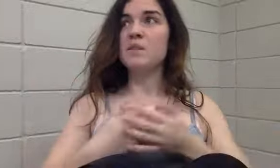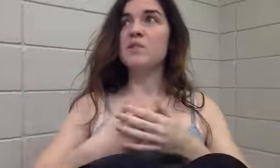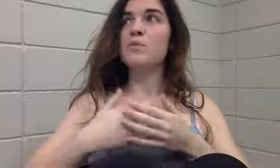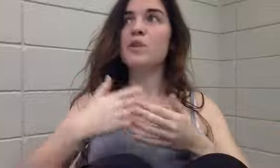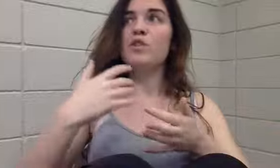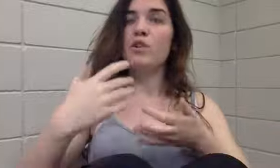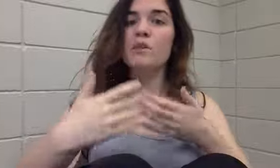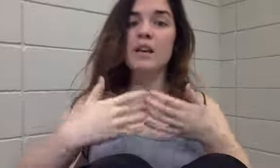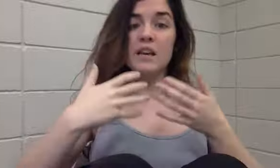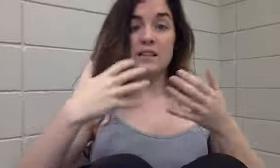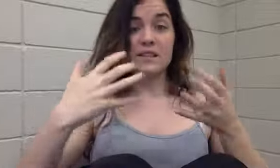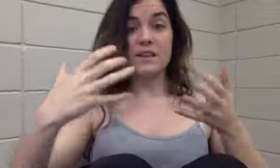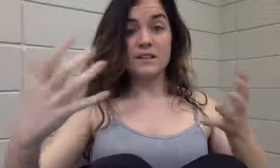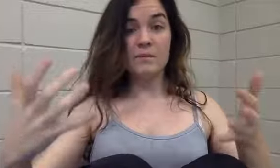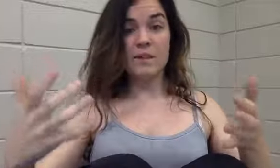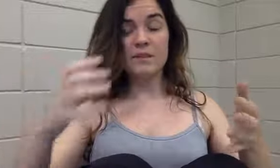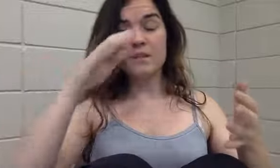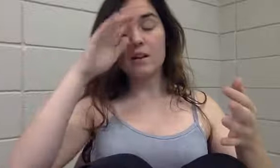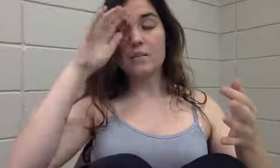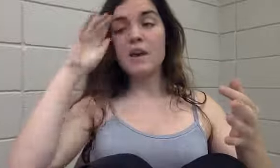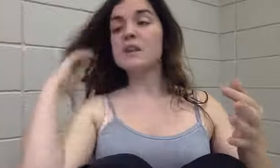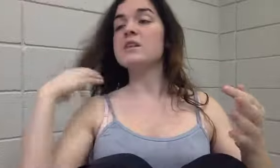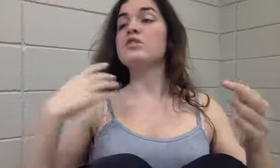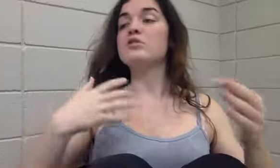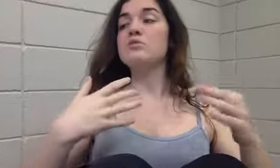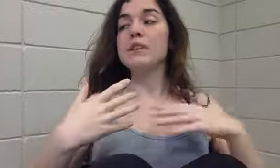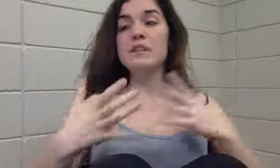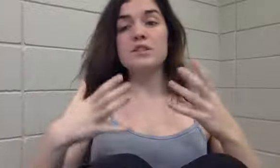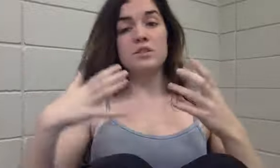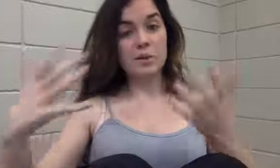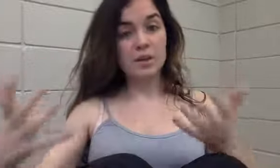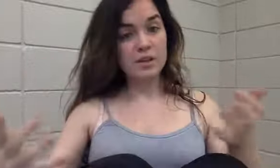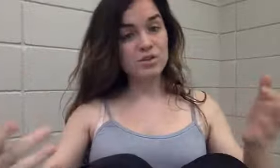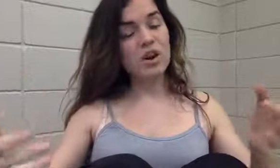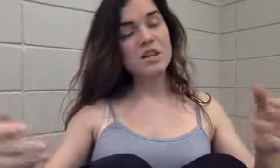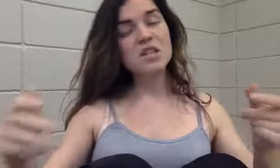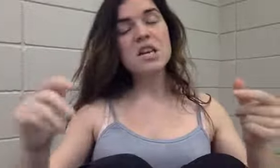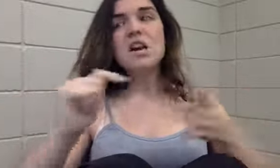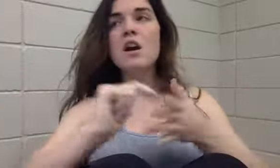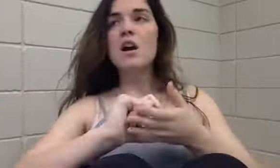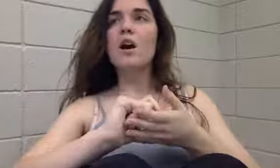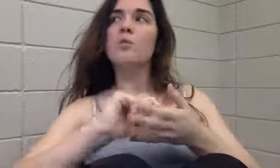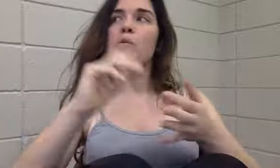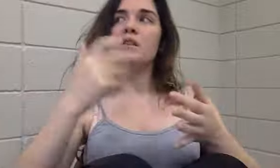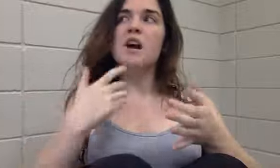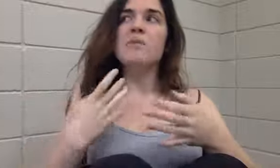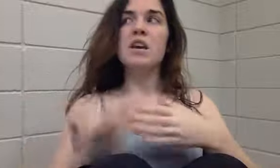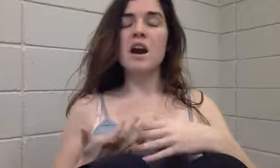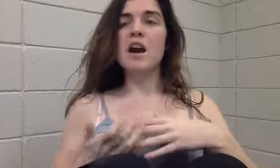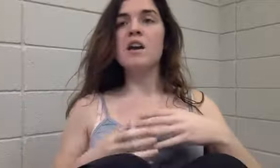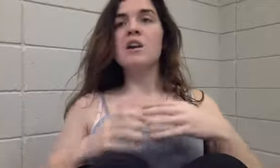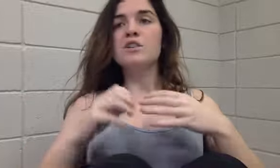but if you're going to make insane statements, then could you at least spell things correctly? One time a guy